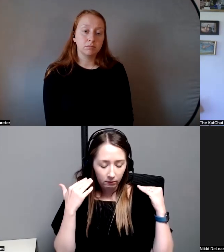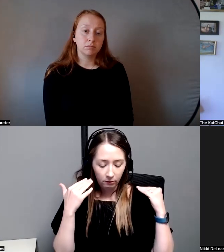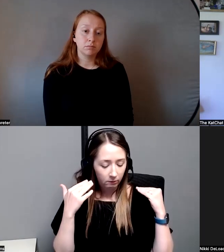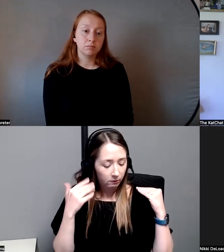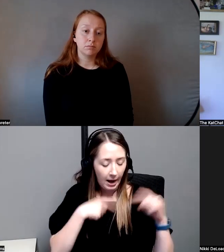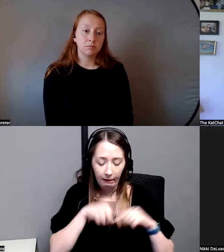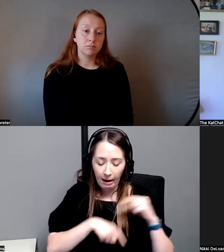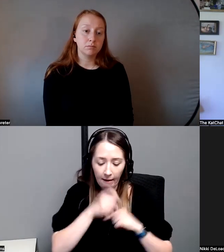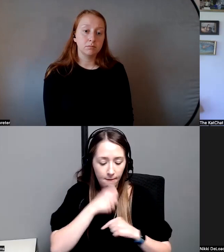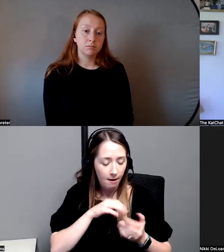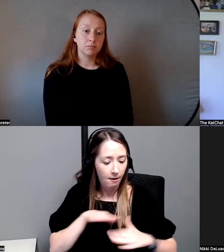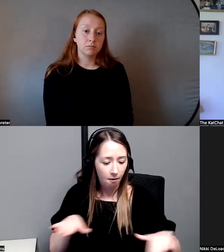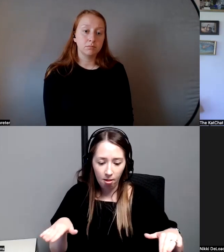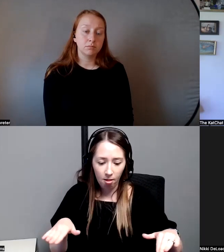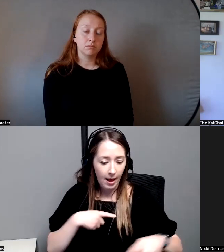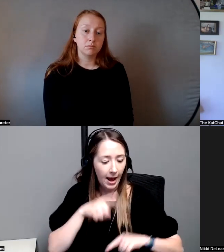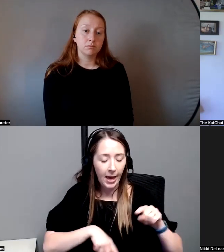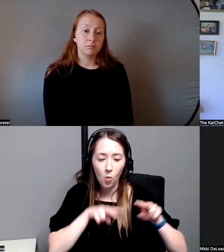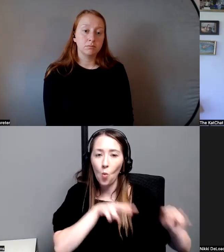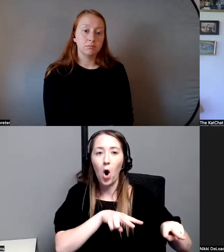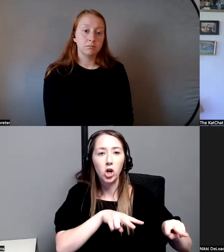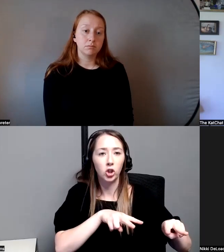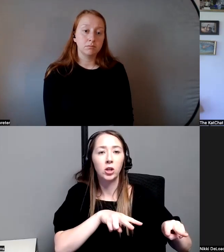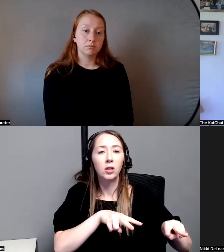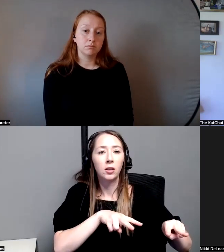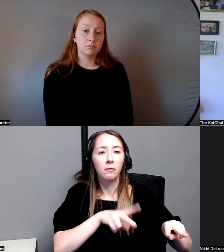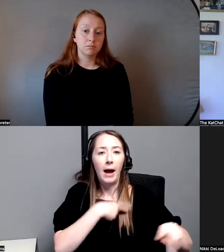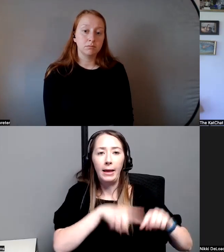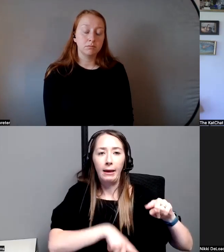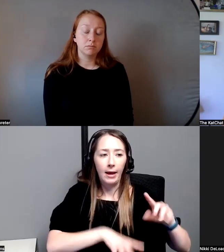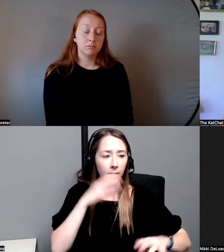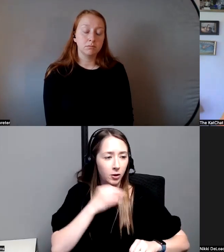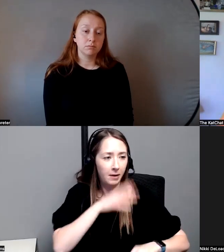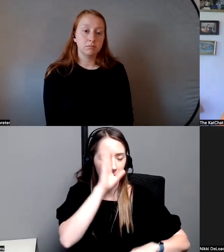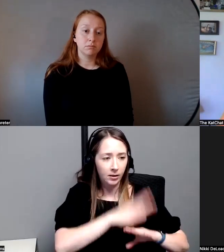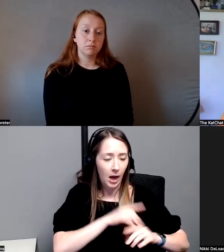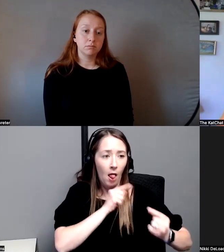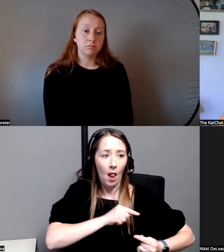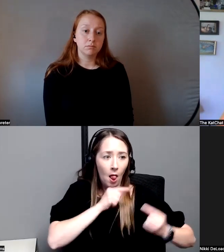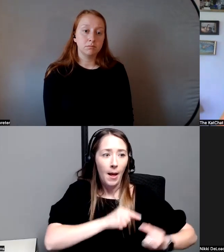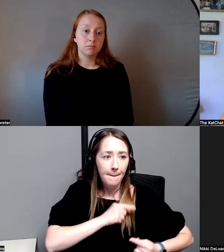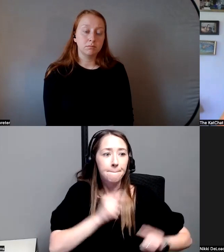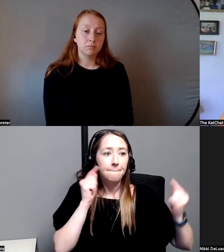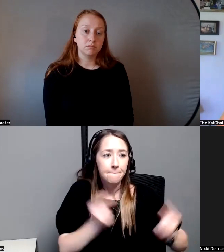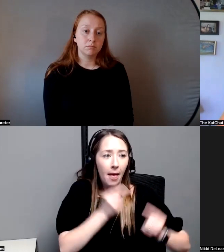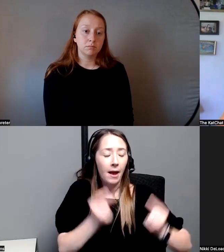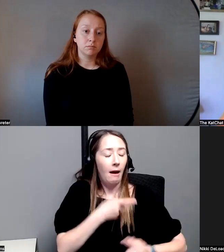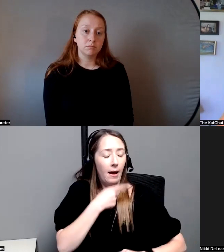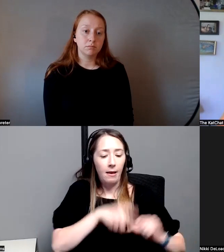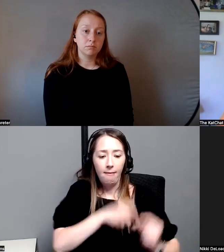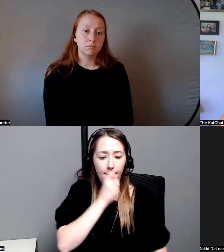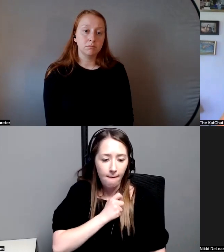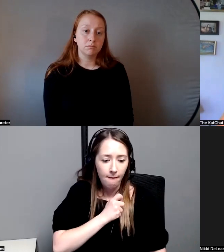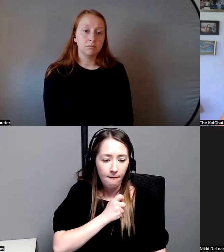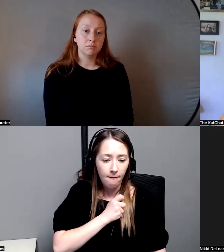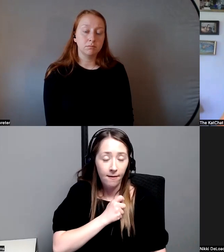handle this. I can't see this. I can't see him in this much pain. I can't do this.